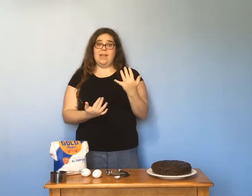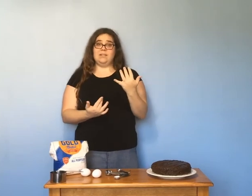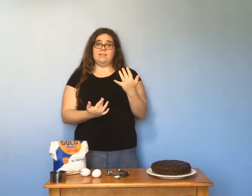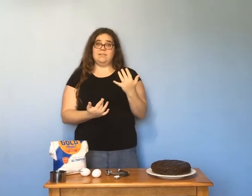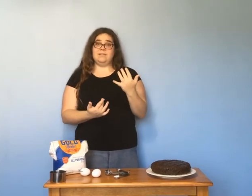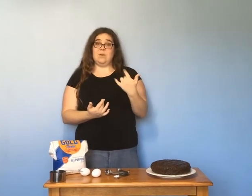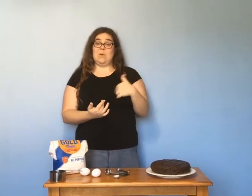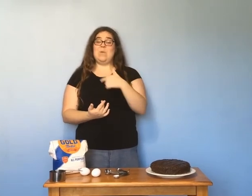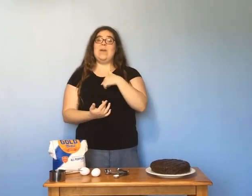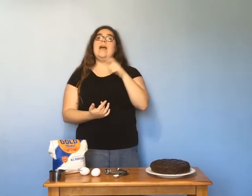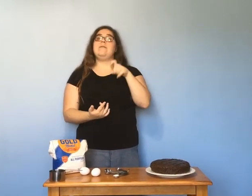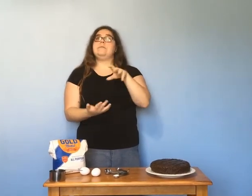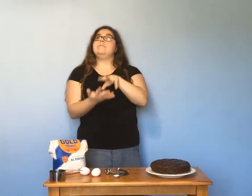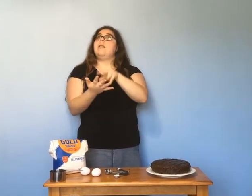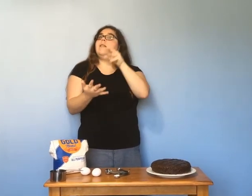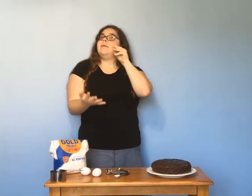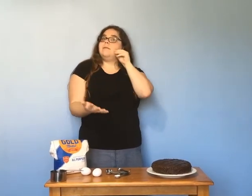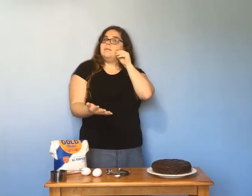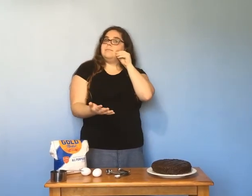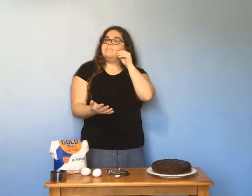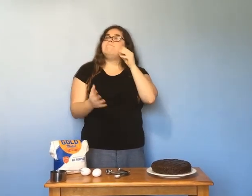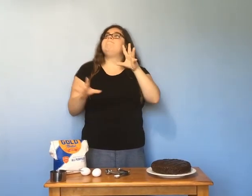Sometimes when we're praying,